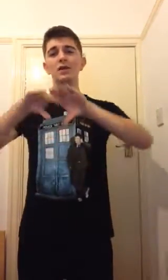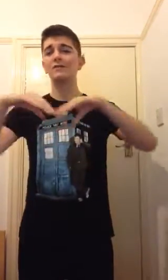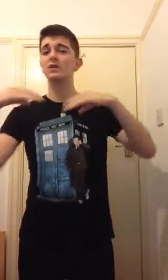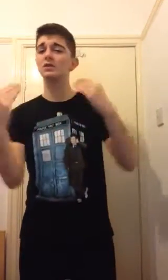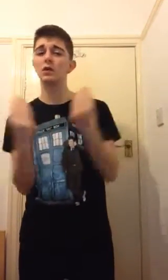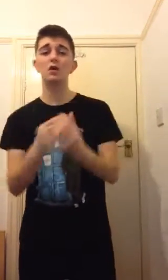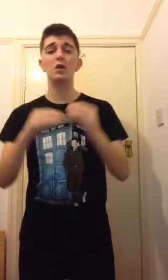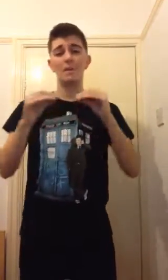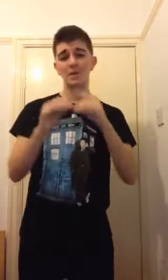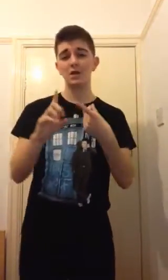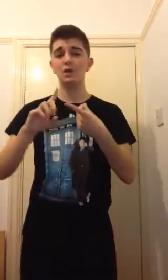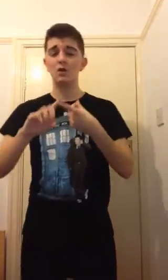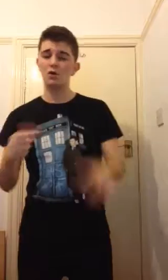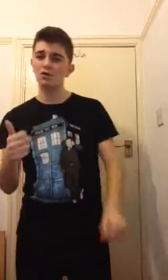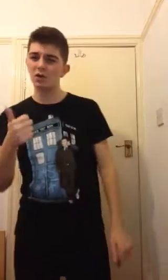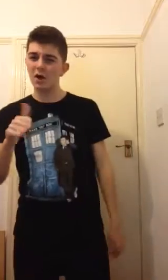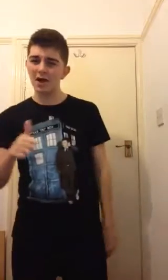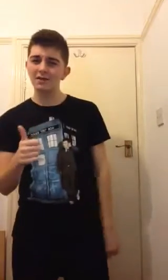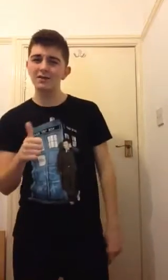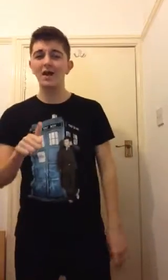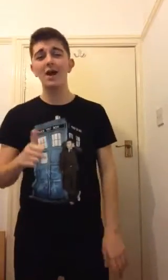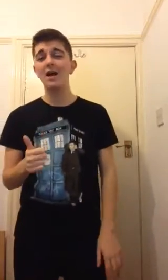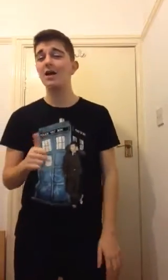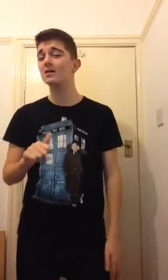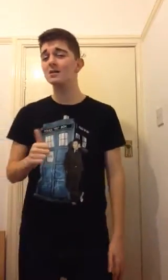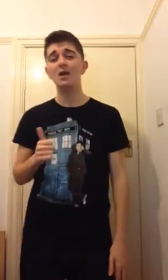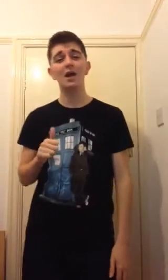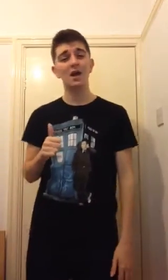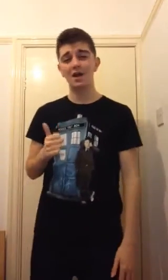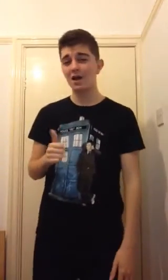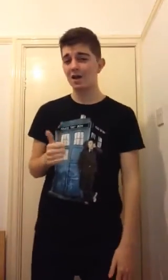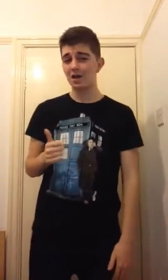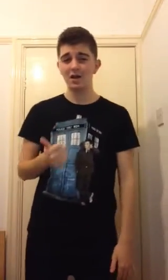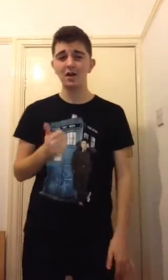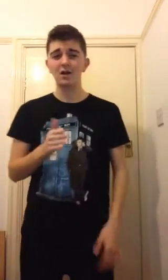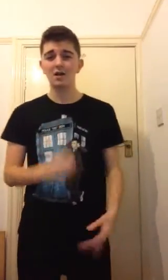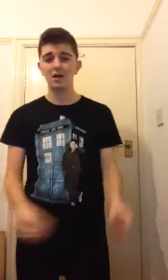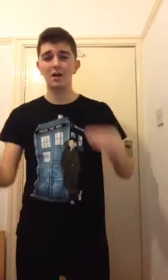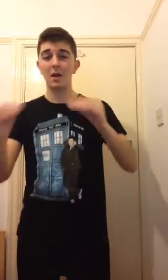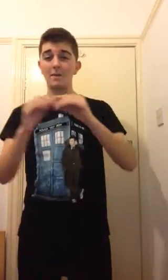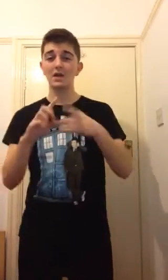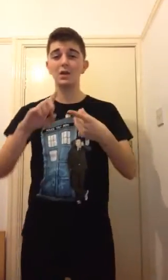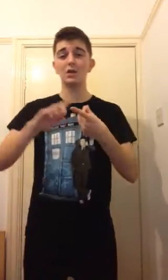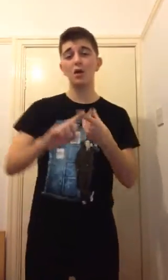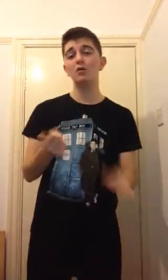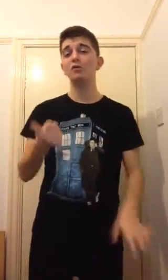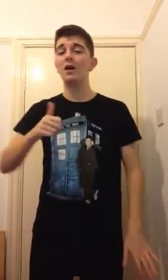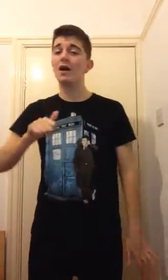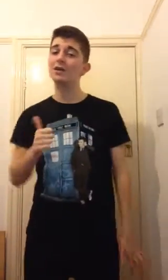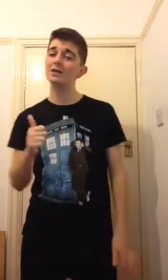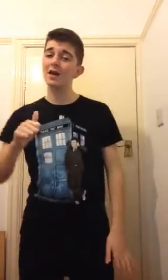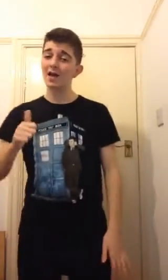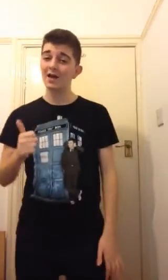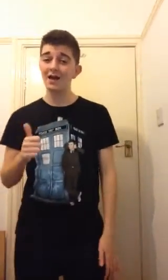Everything's gonna be alright. I, I, I, Be alright. I,